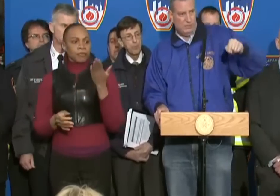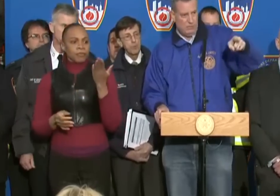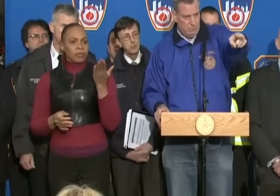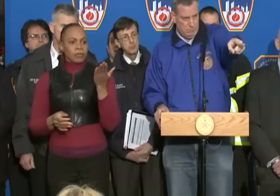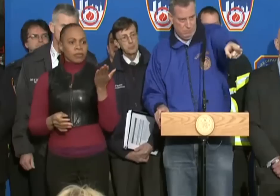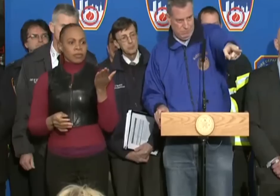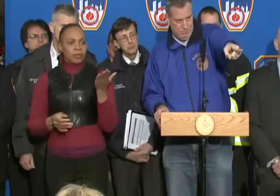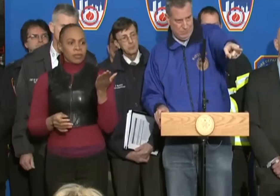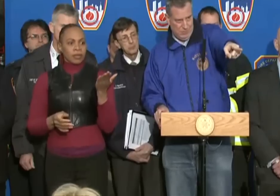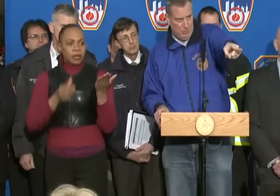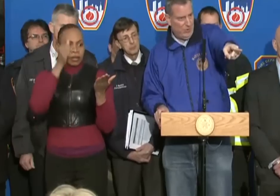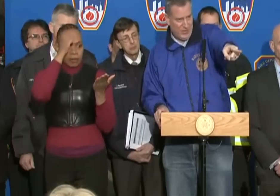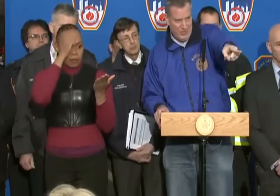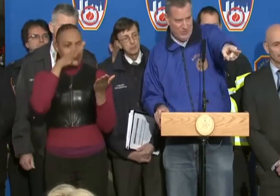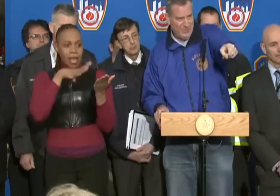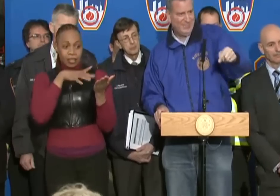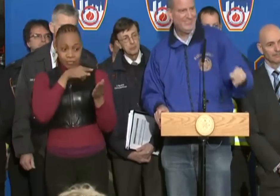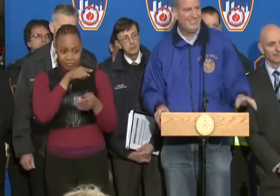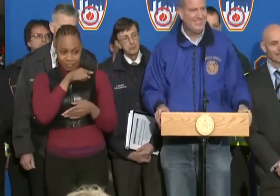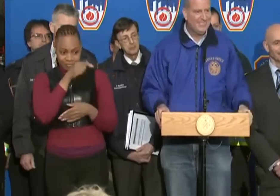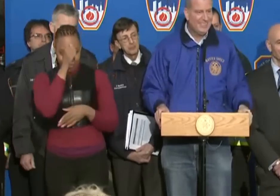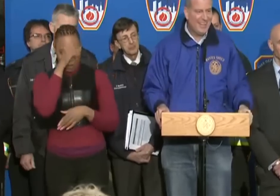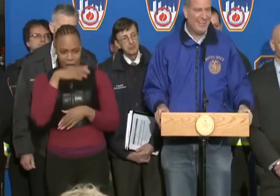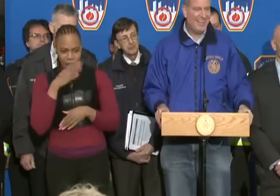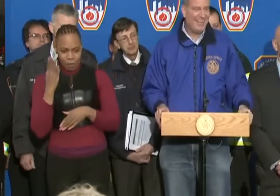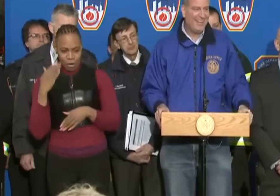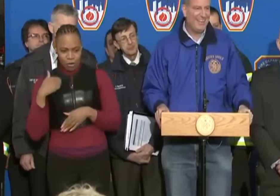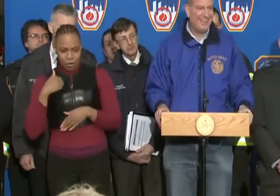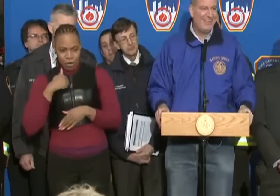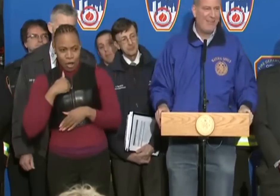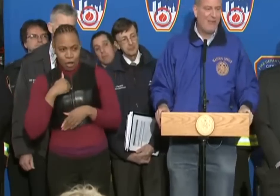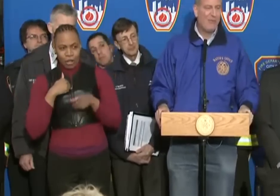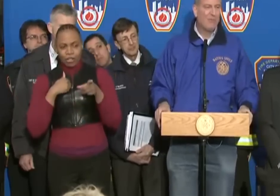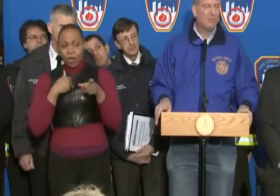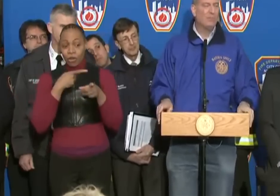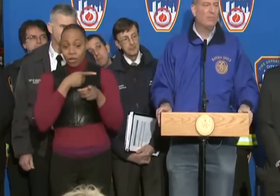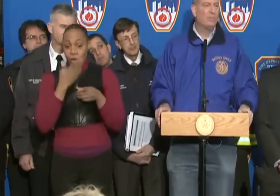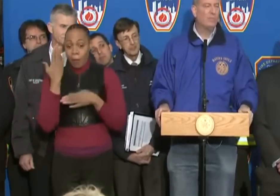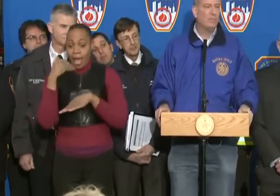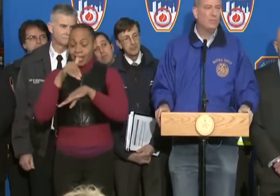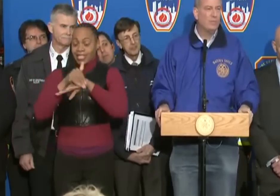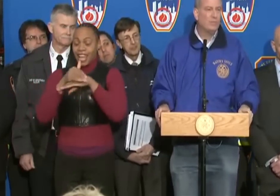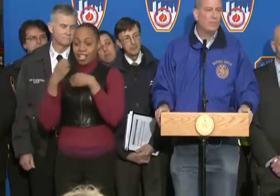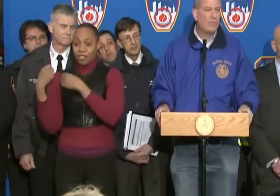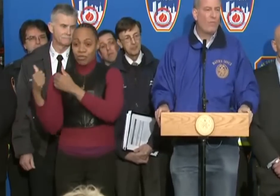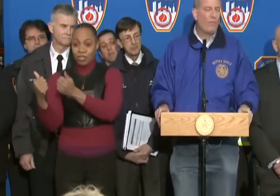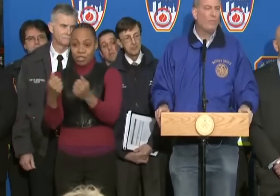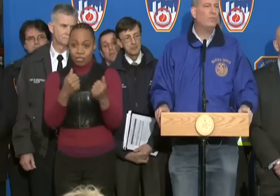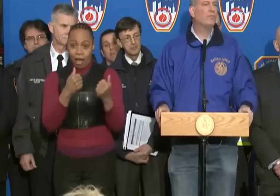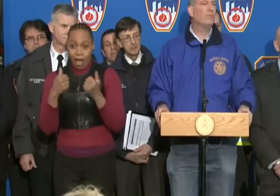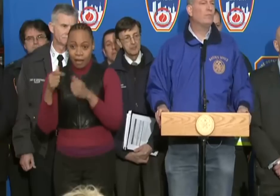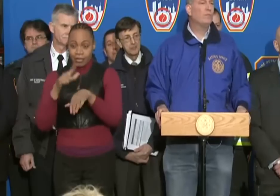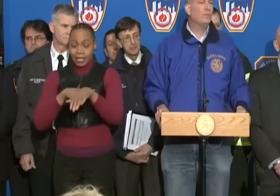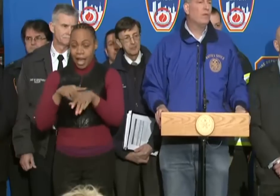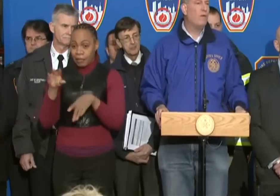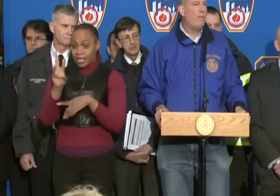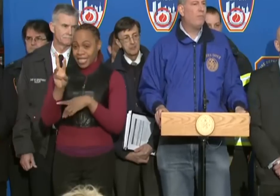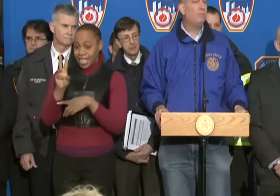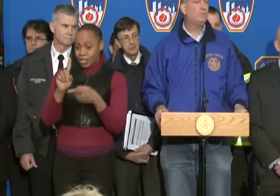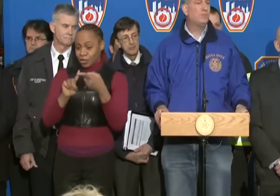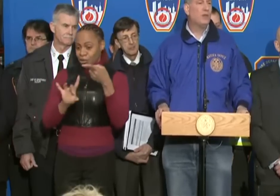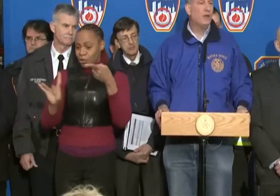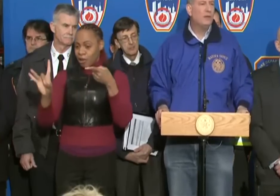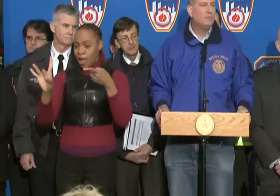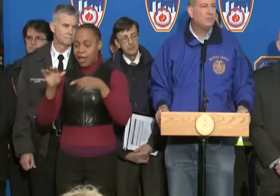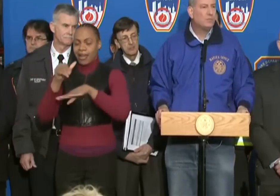Yes. I'm pointing at you. Great. So we were driving around actually last night from about 6 o'clock to about 8